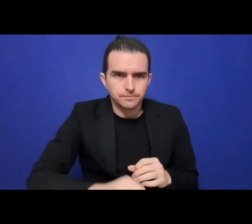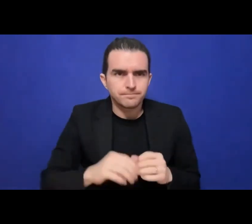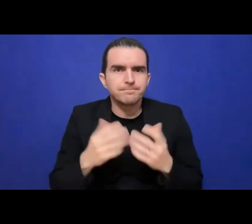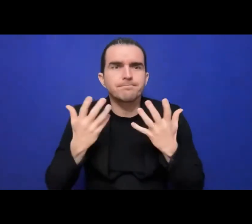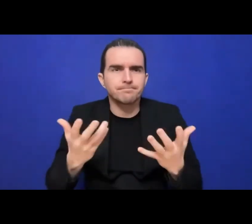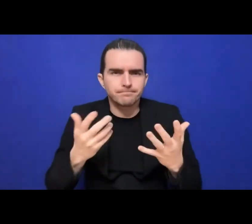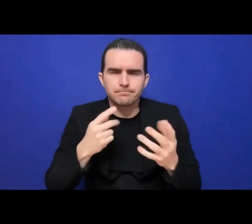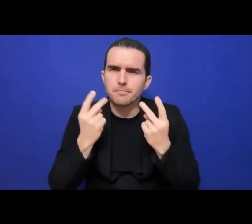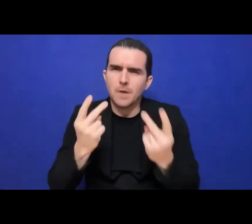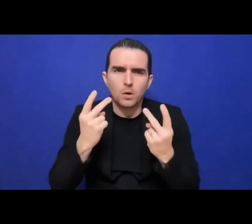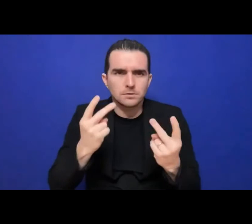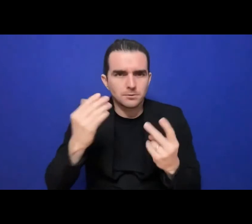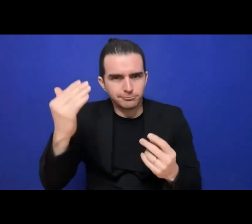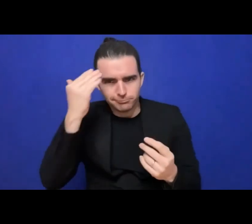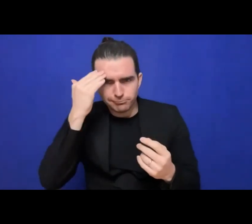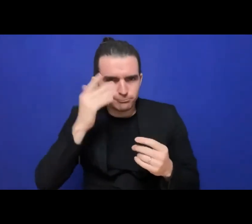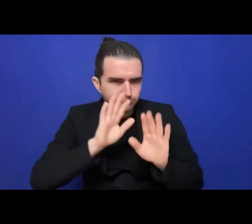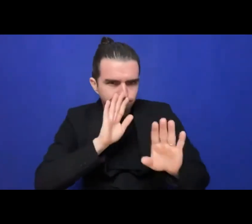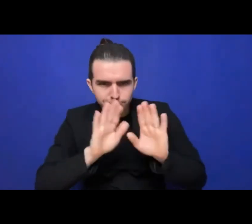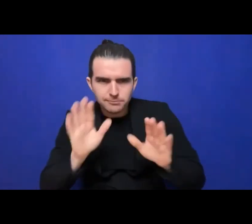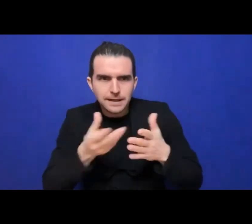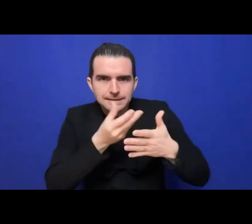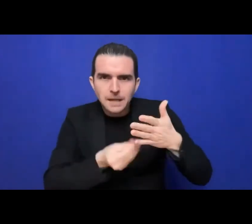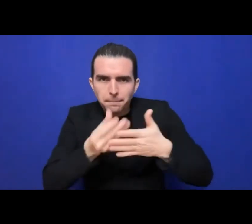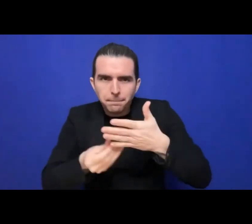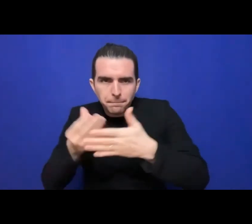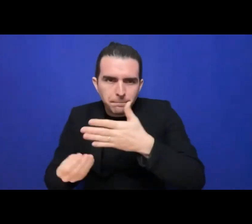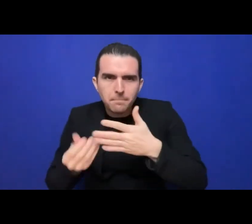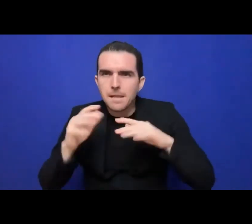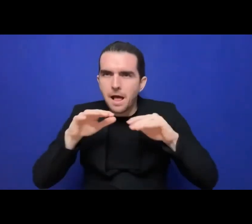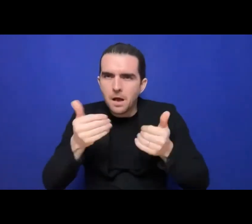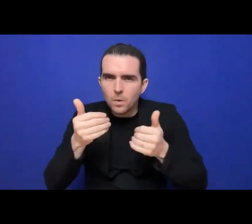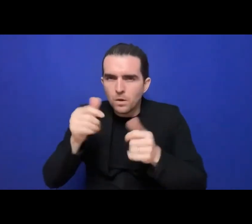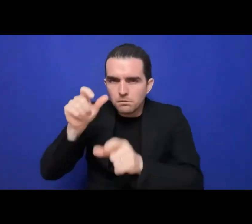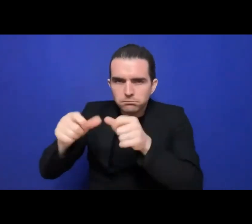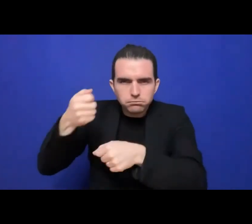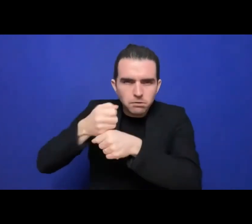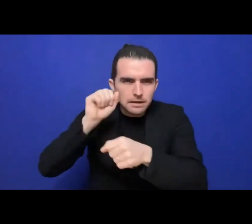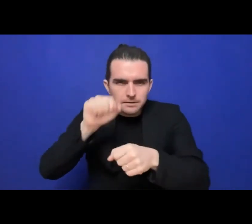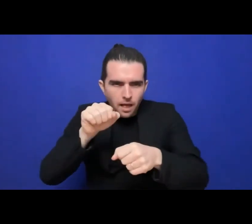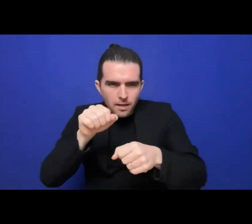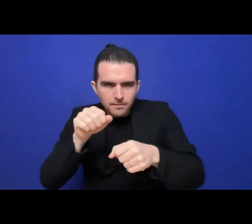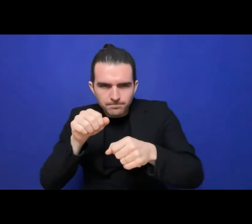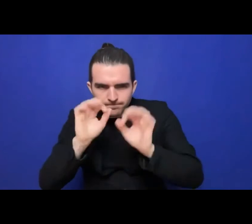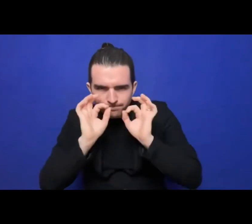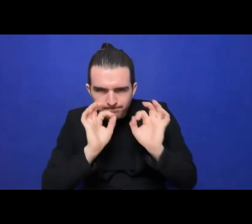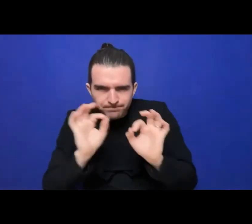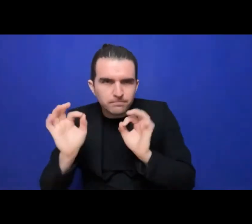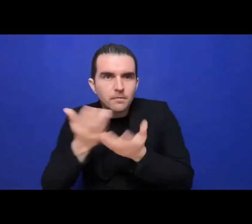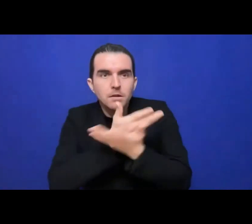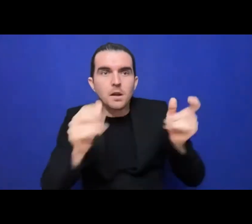get health services and what kind of health services they need and what their rights are. And then, you know, how what you mentioned, that